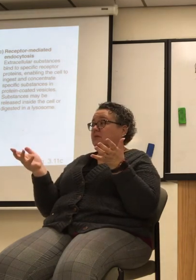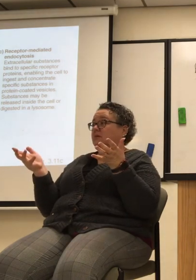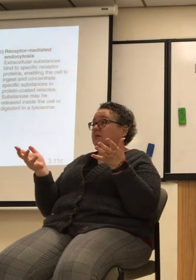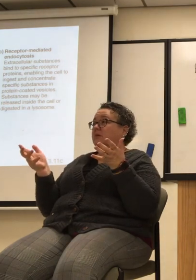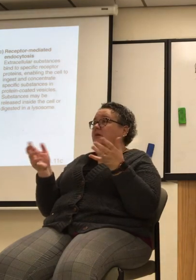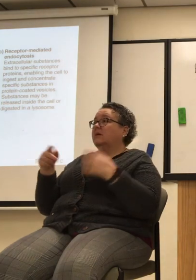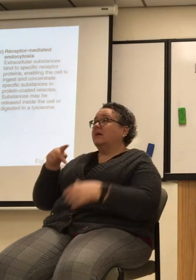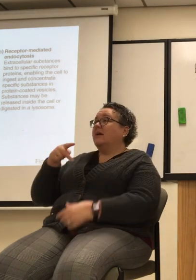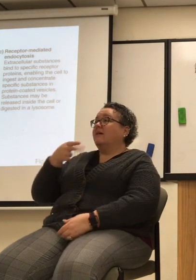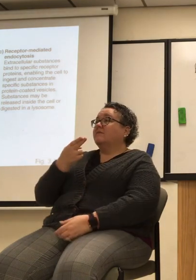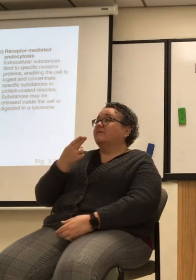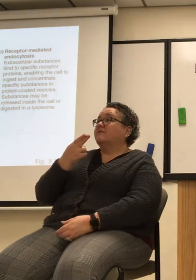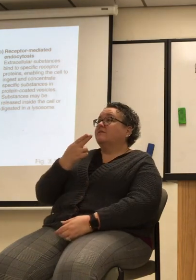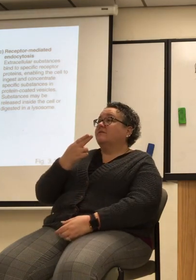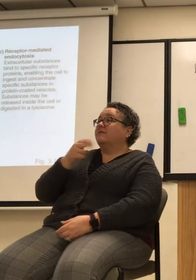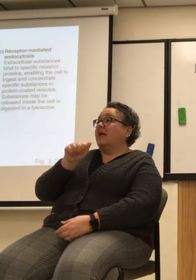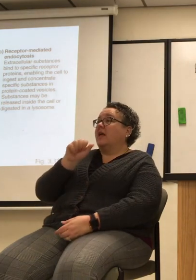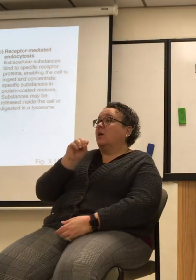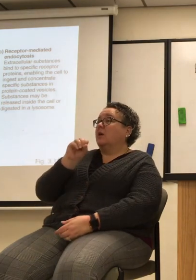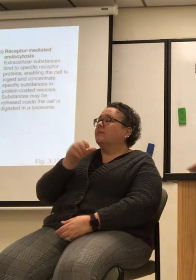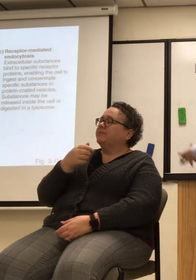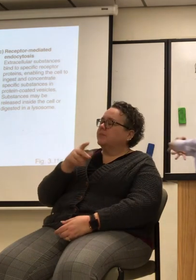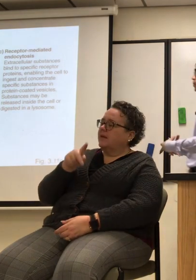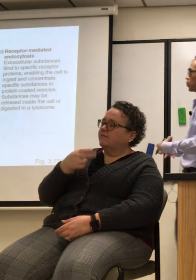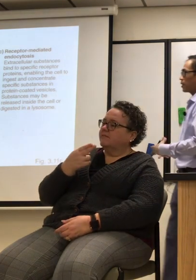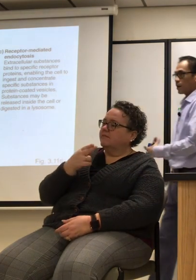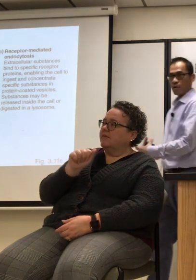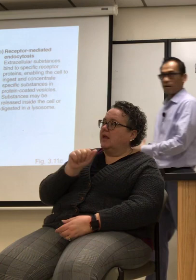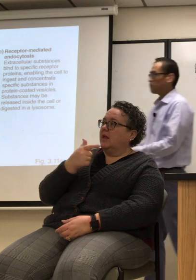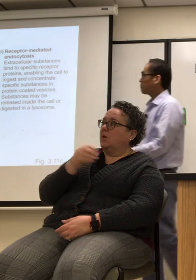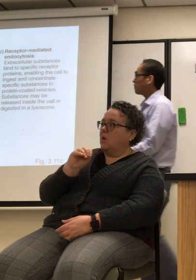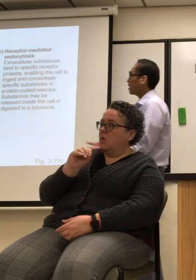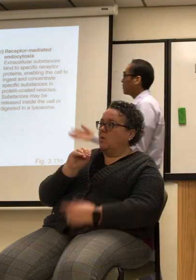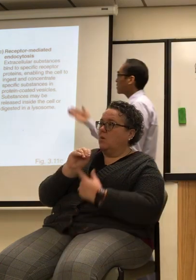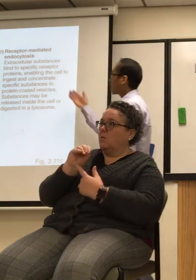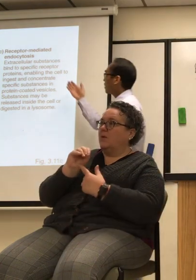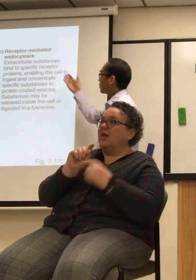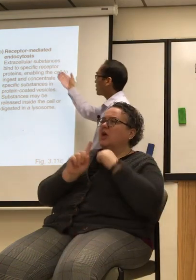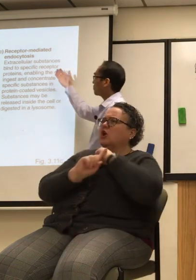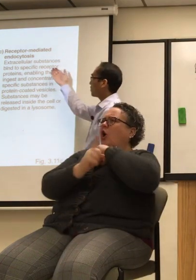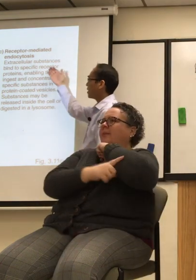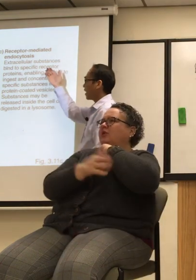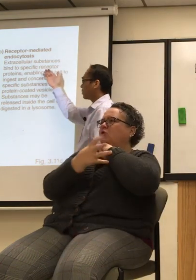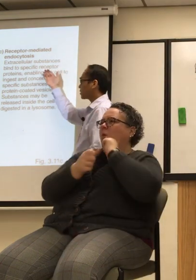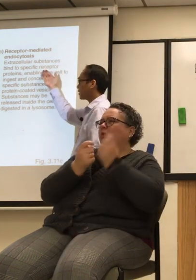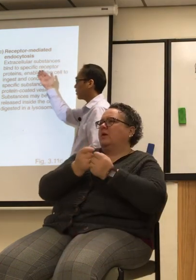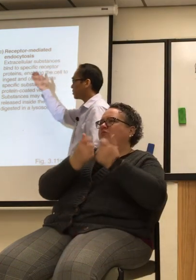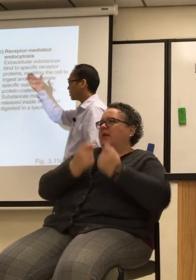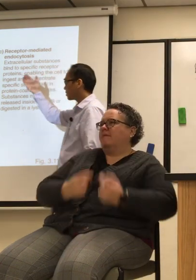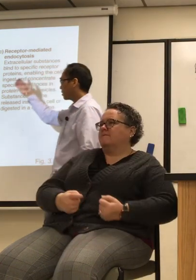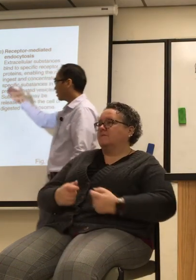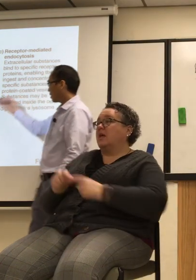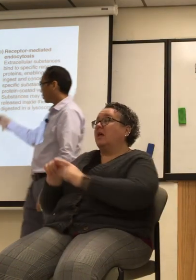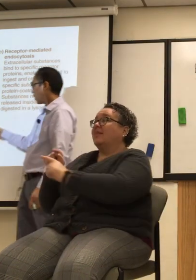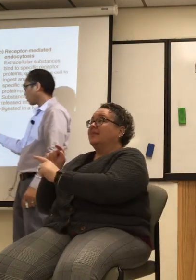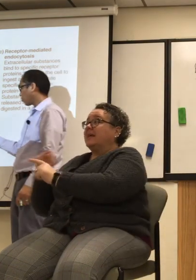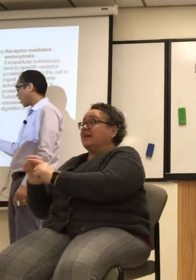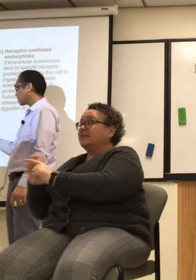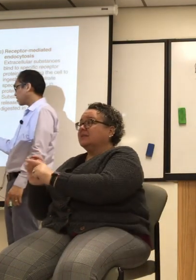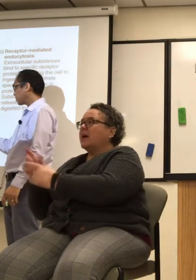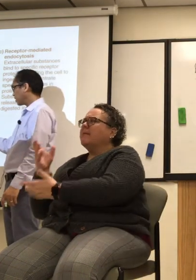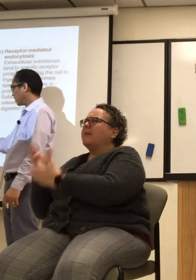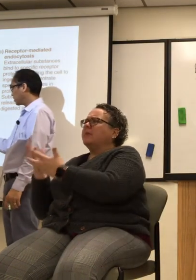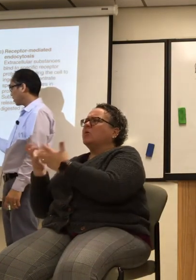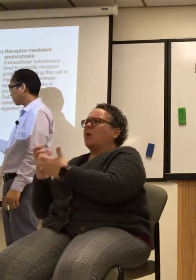In phagocytosis, it's garbage you want to get rid of. In this kind of receptor-mediated endocytosis, you may want